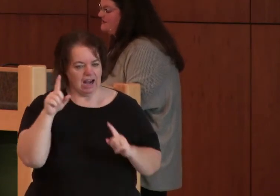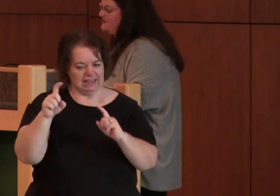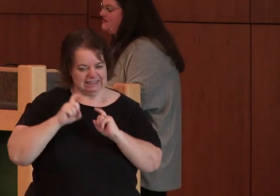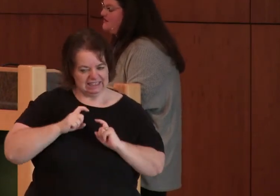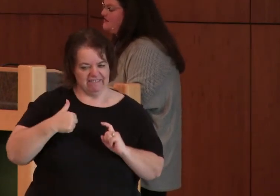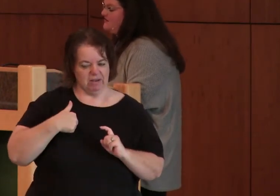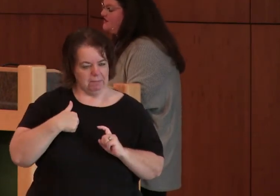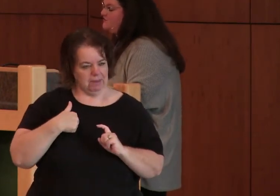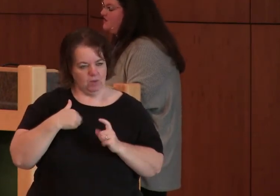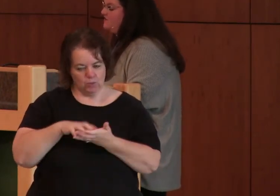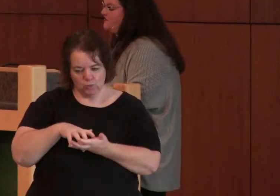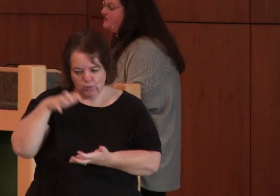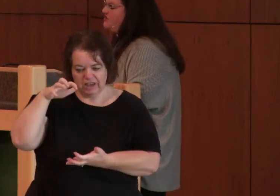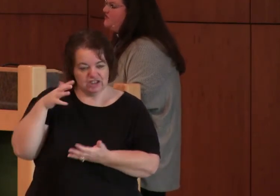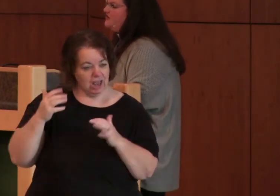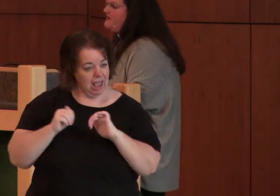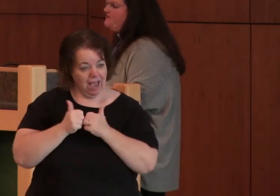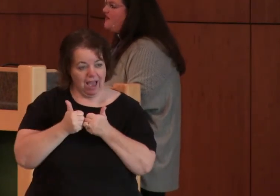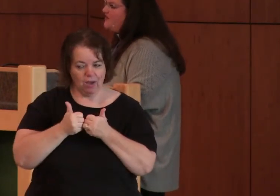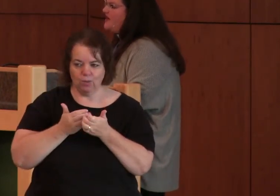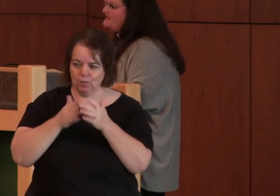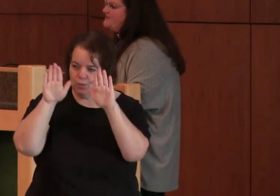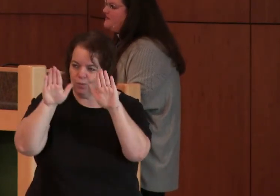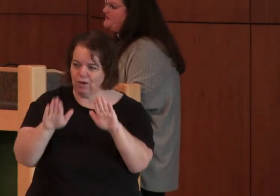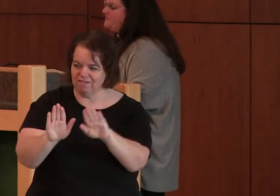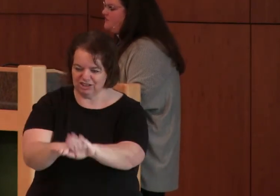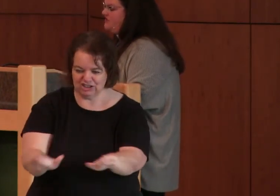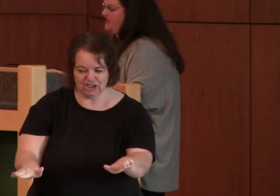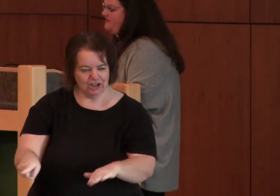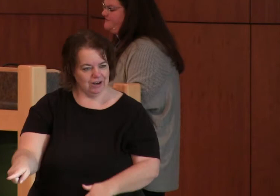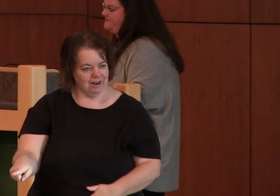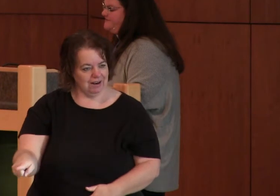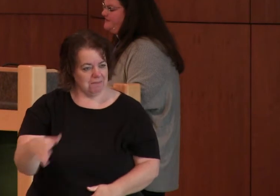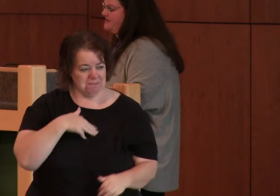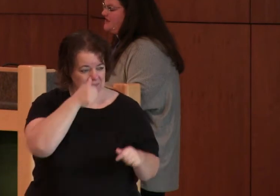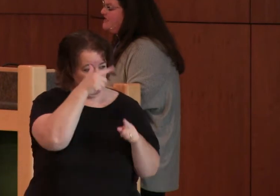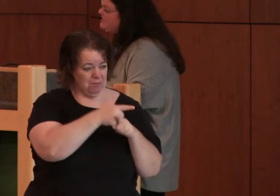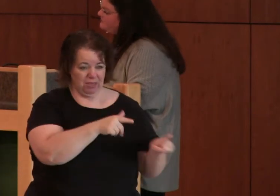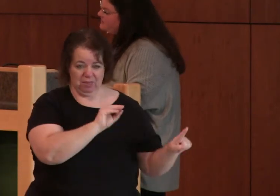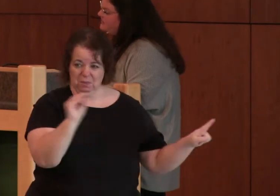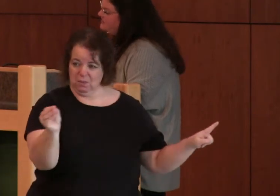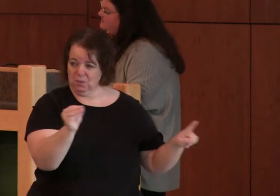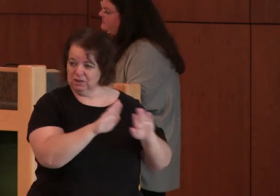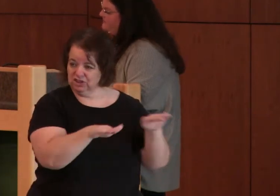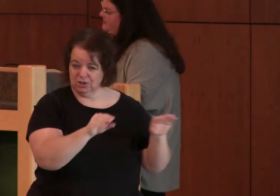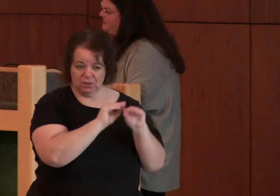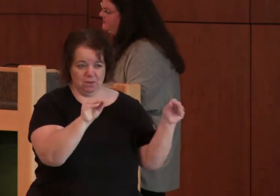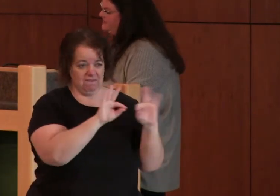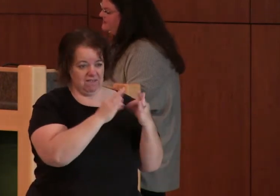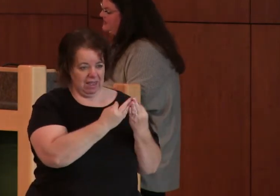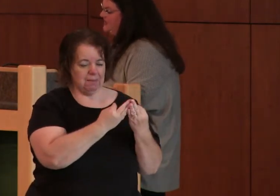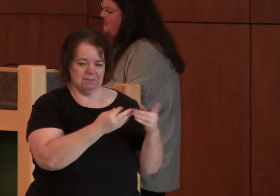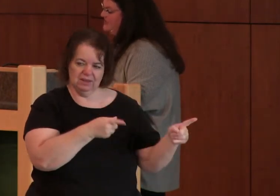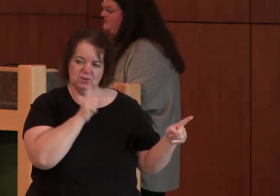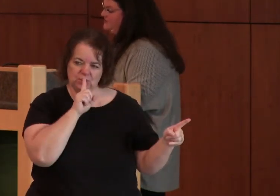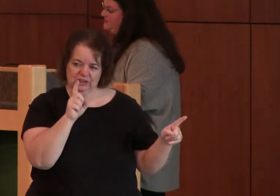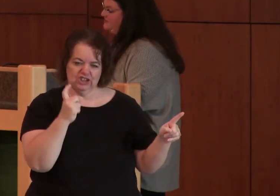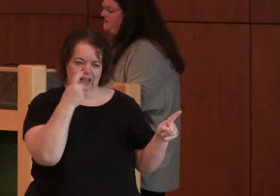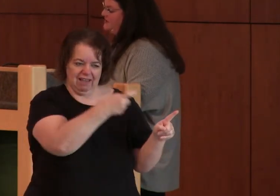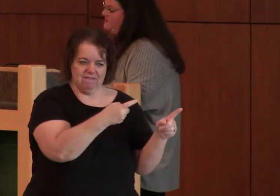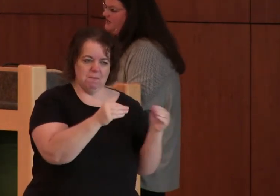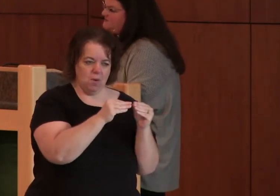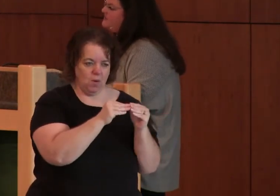me these wonderful children, and my brother hasn't been so fortunate. He really needs more of the harvest than I